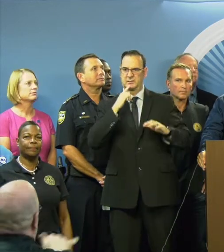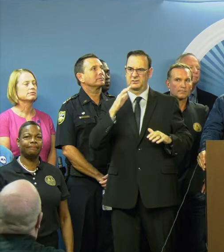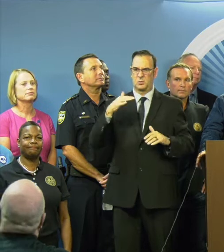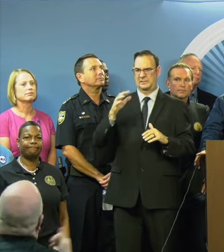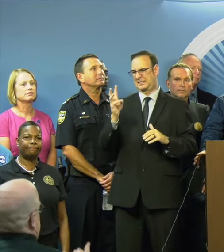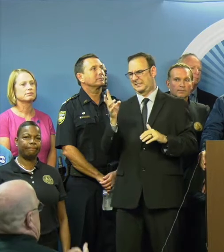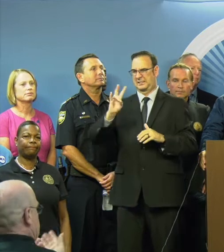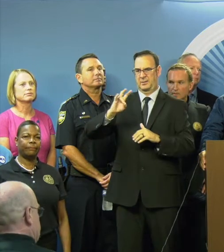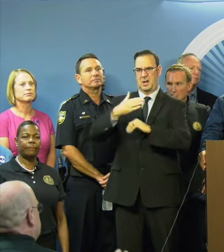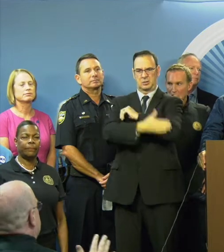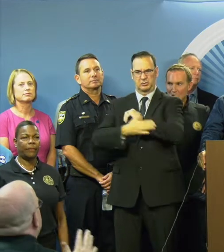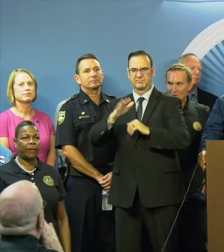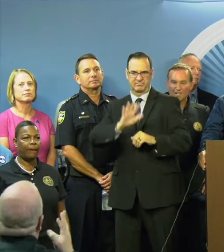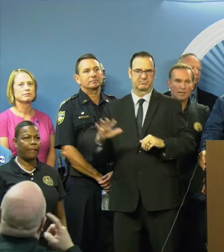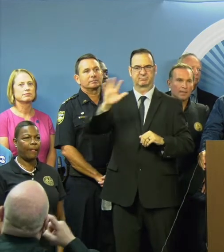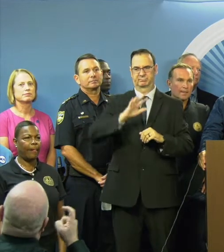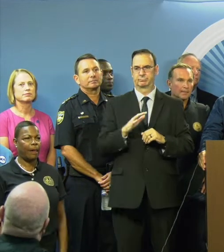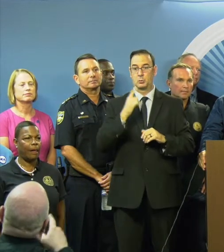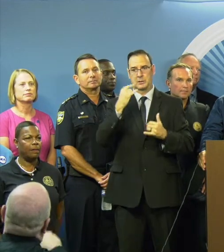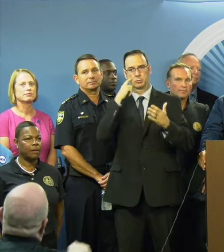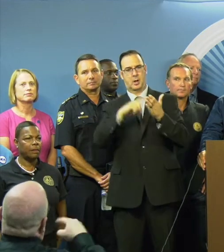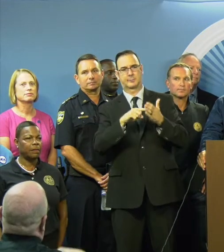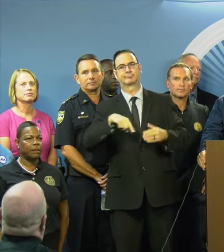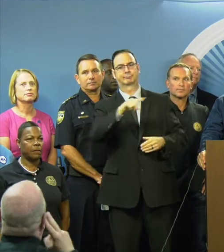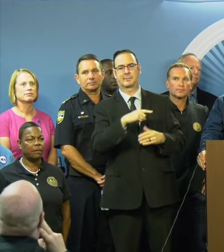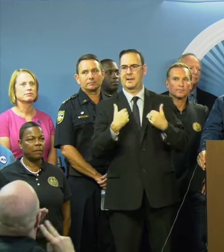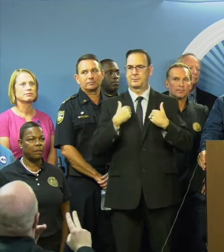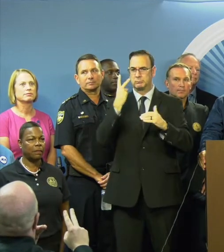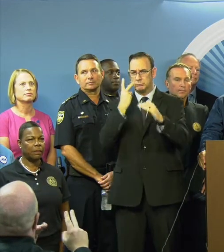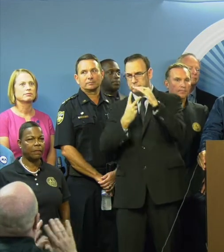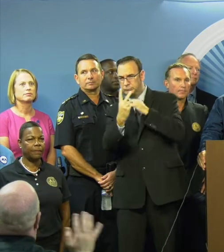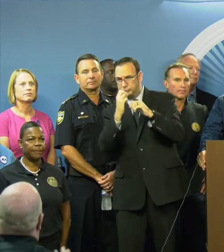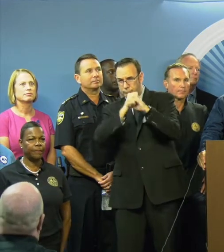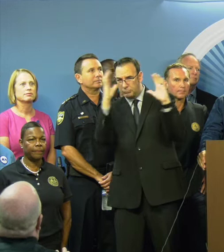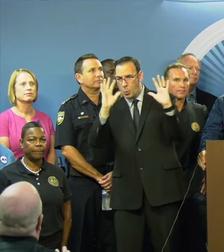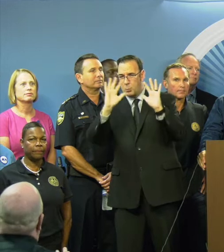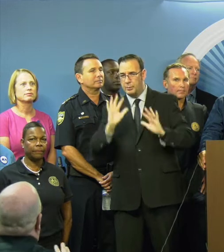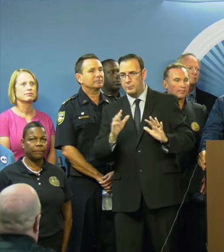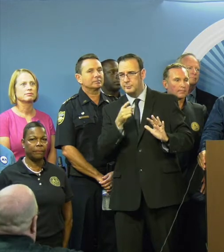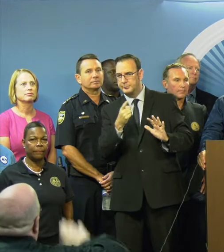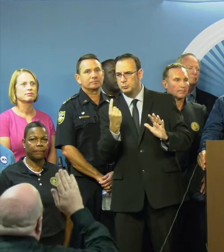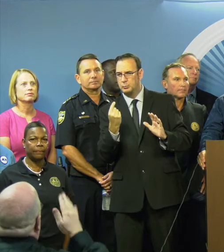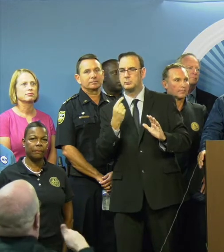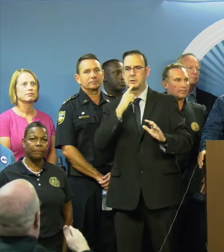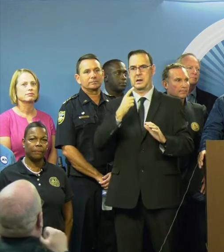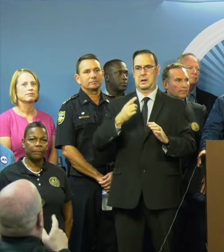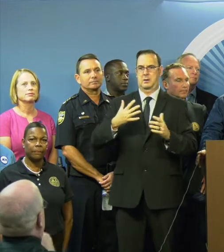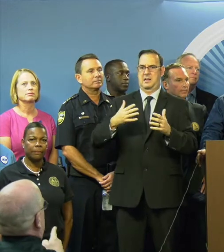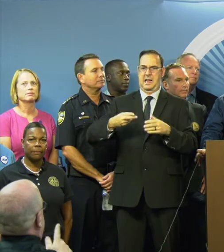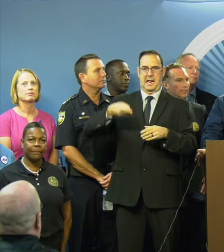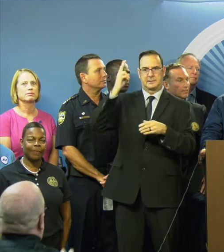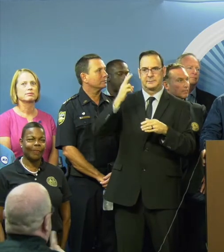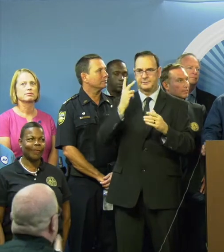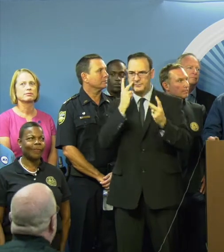counties. And we did that just as a recognition that you have a forecast here that's had a high degree of uncertainty.